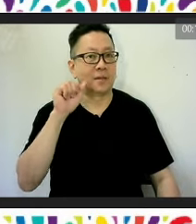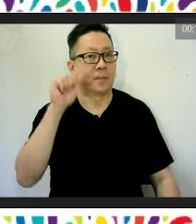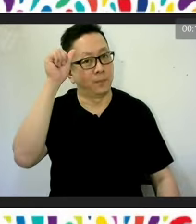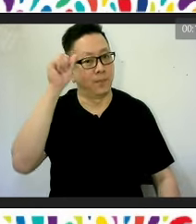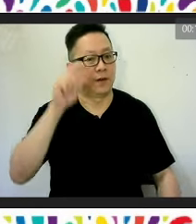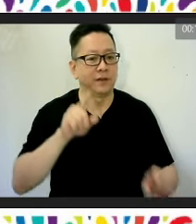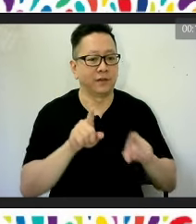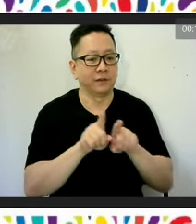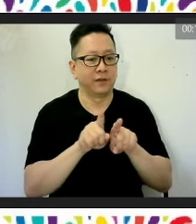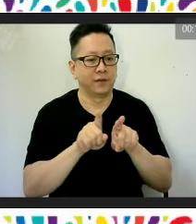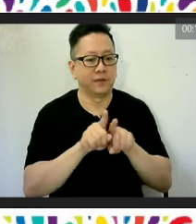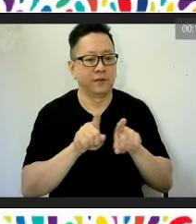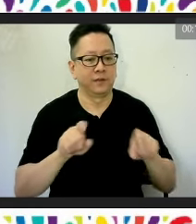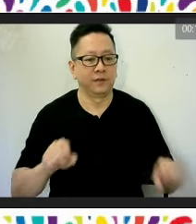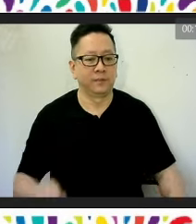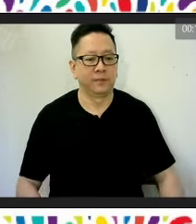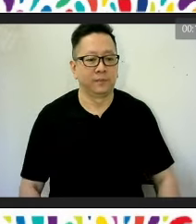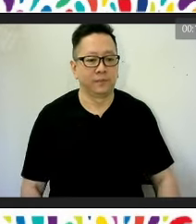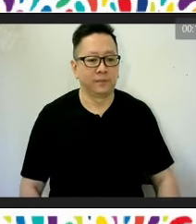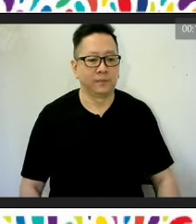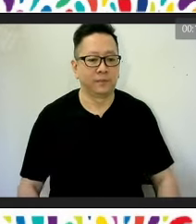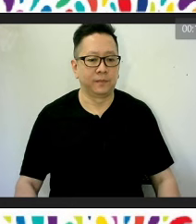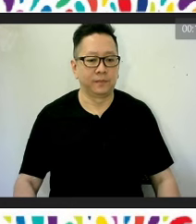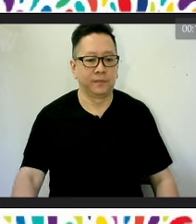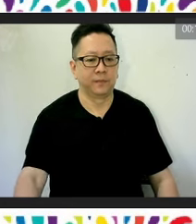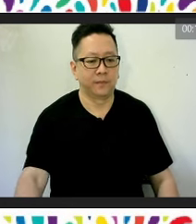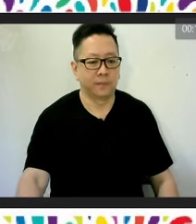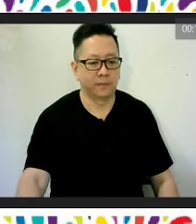Anna's brother.